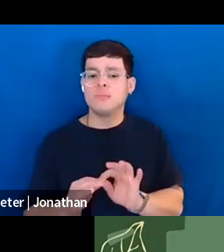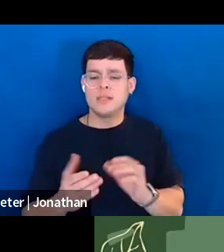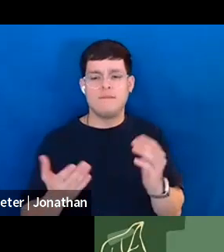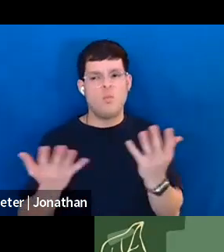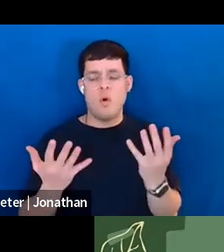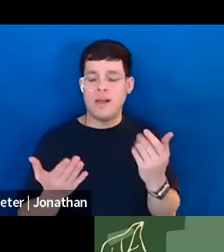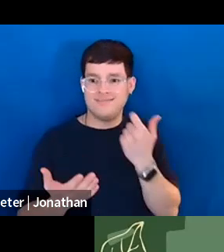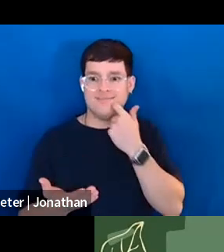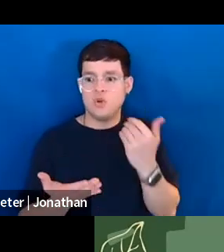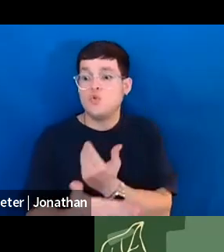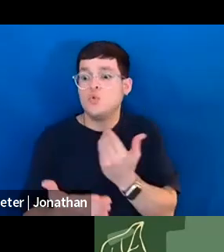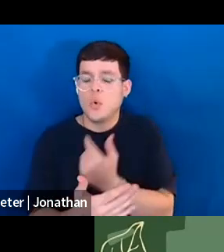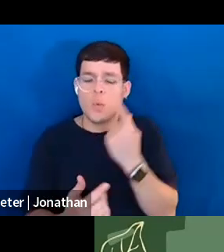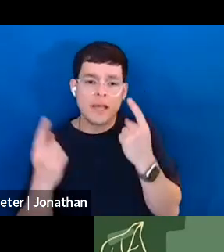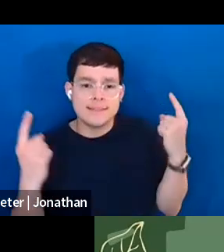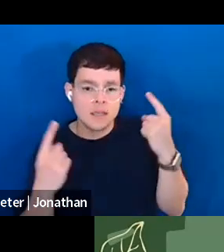consider, you had mentioned